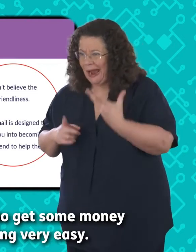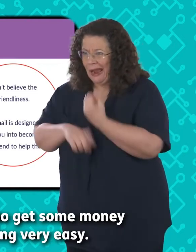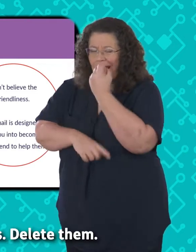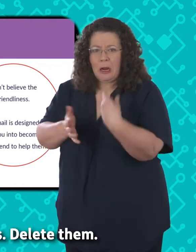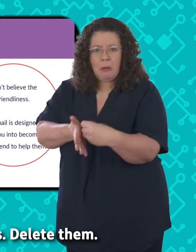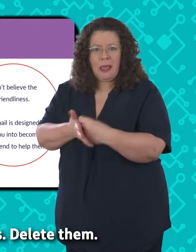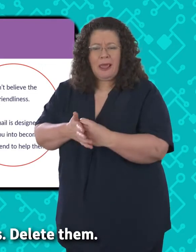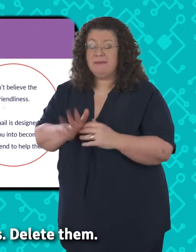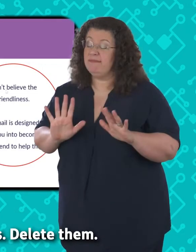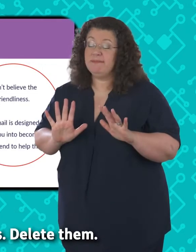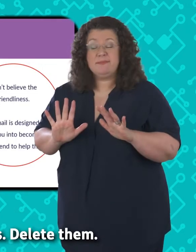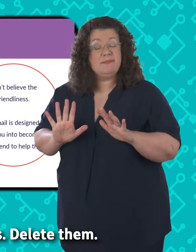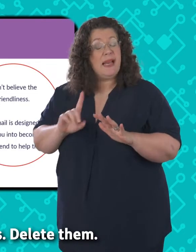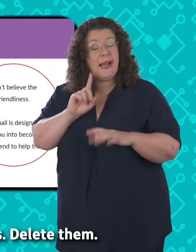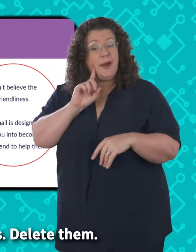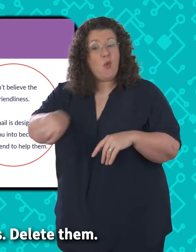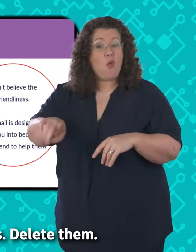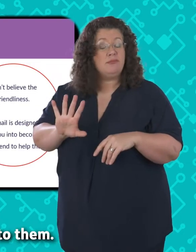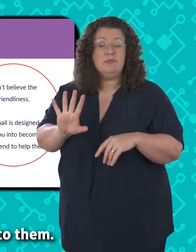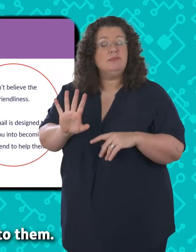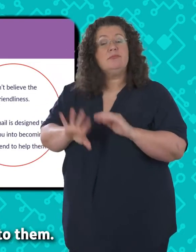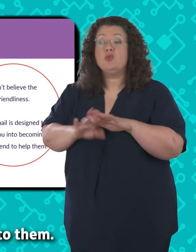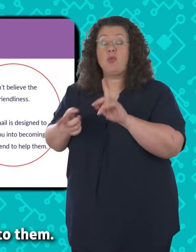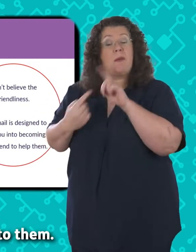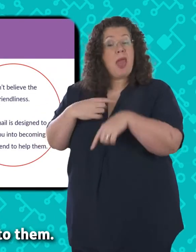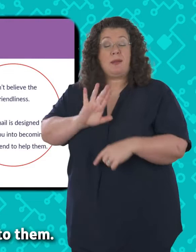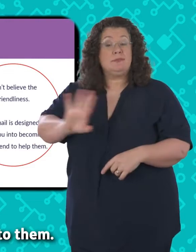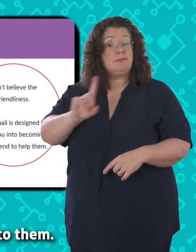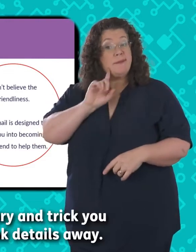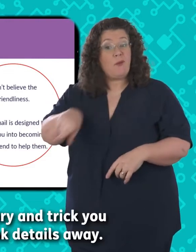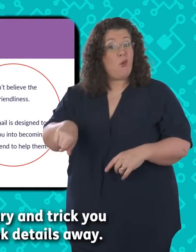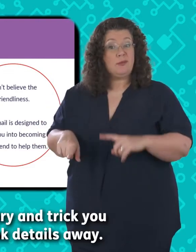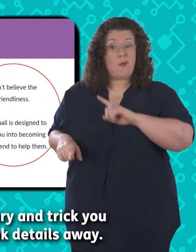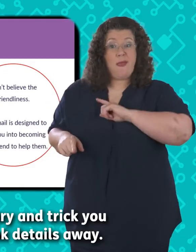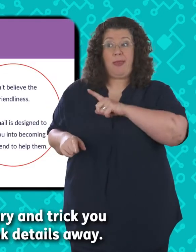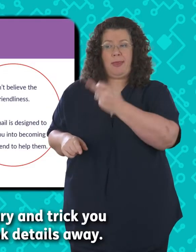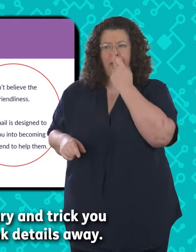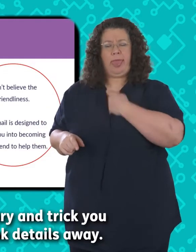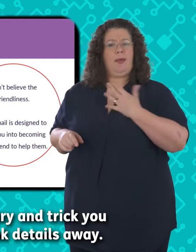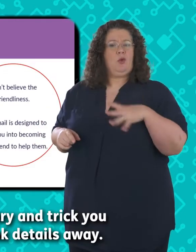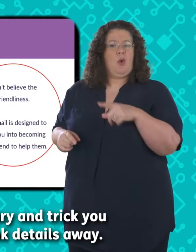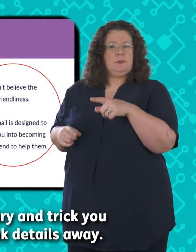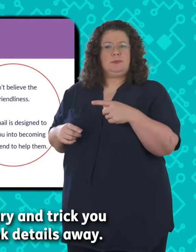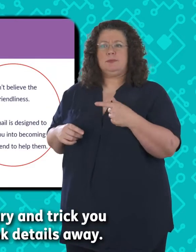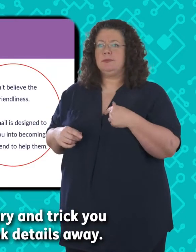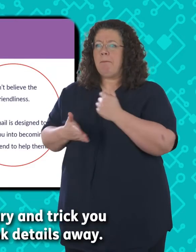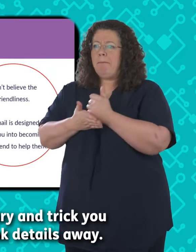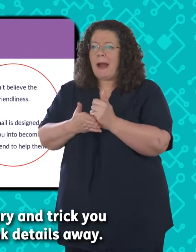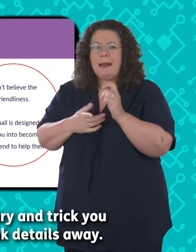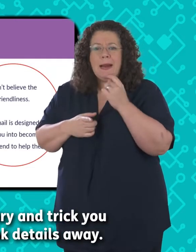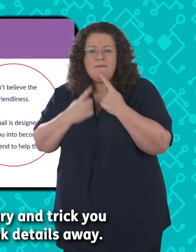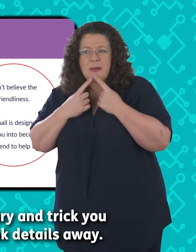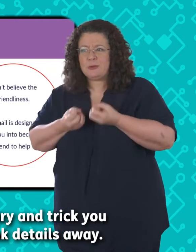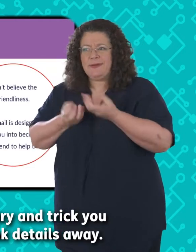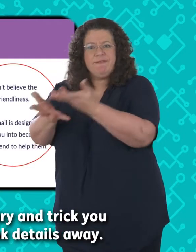easy. Ignore these emails, delete them. Do not reply to them. They're designed to try and trick you into giving your bank